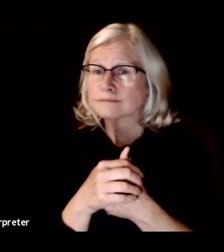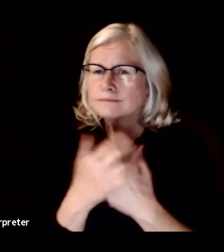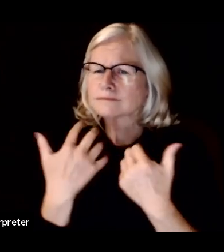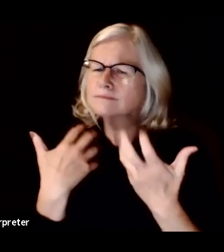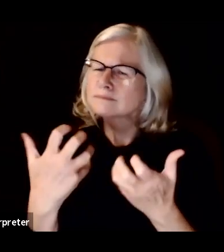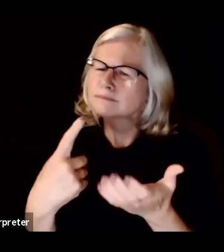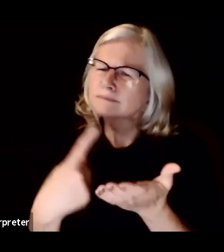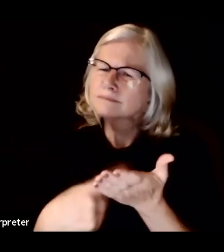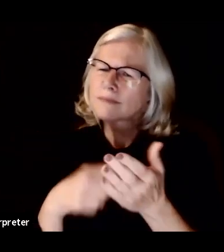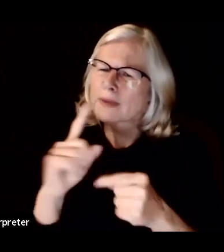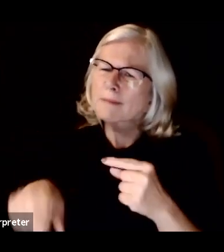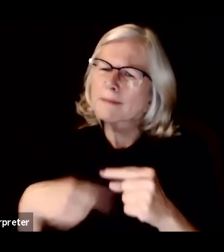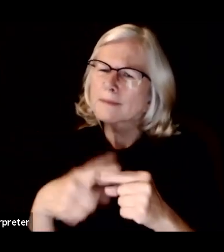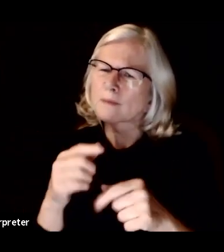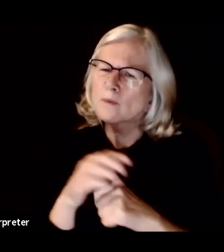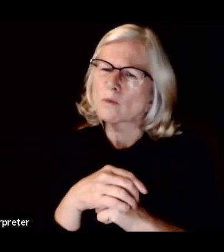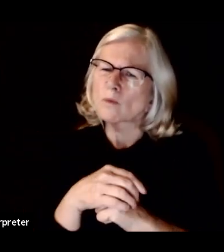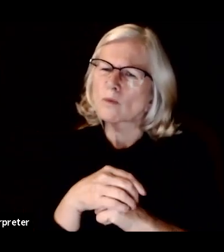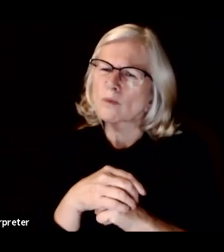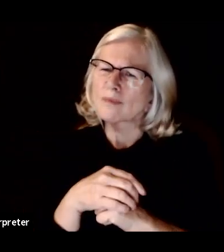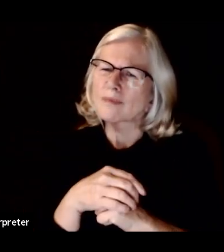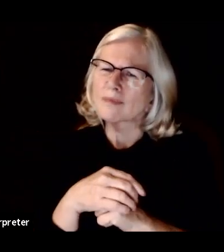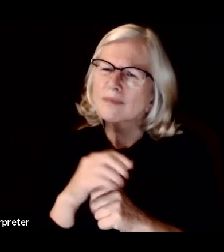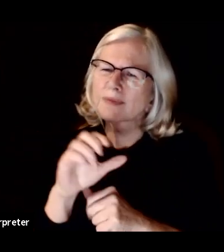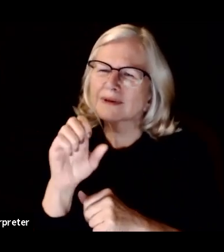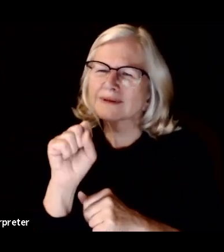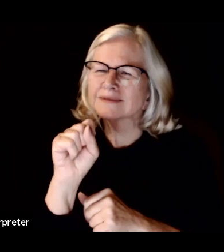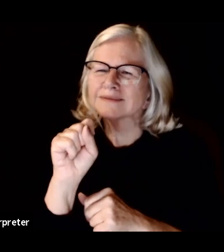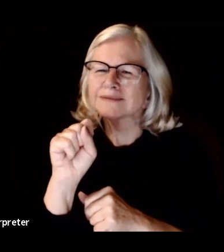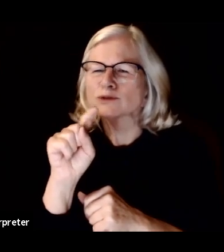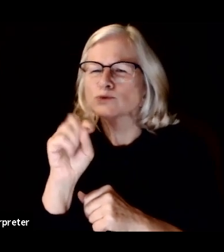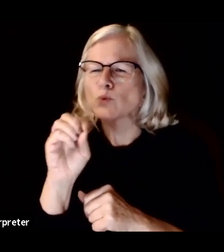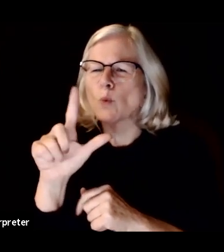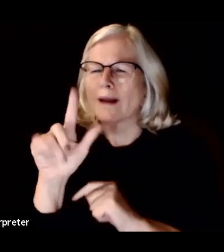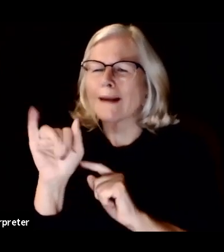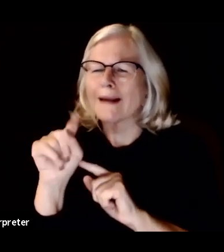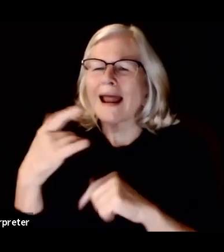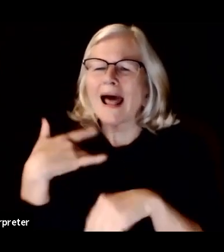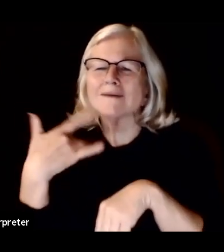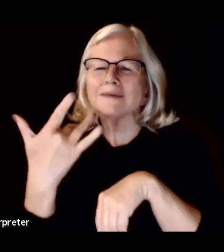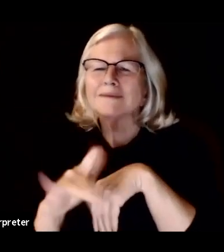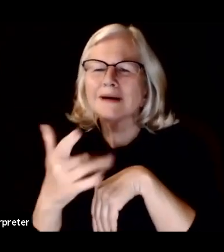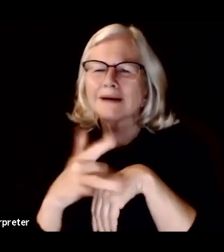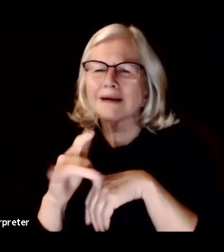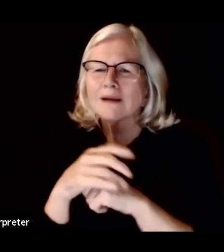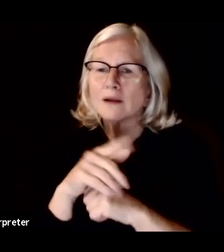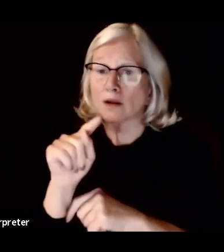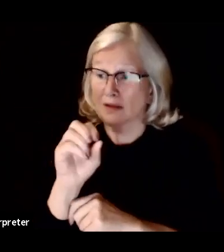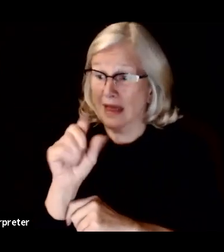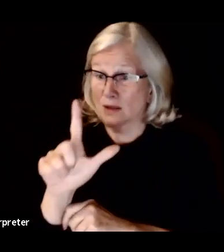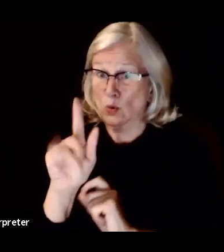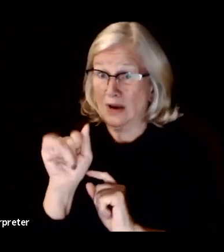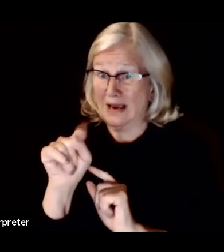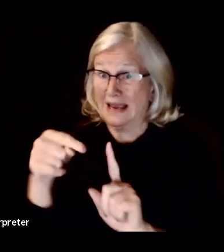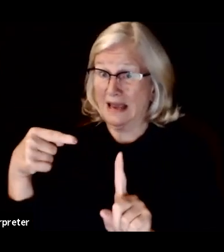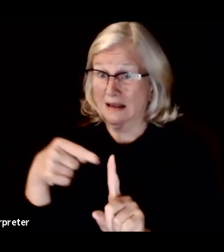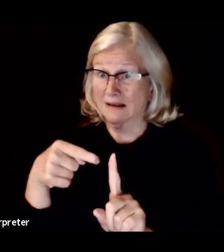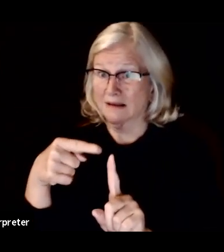is now available on our website for healthcare workers, which provides mental health